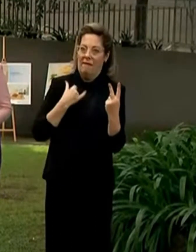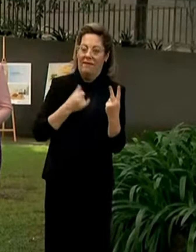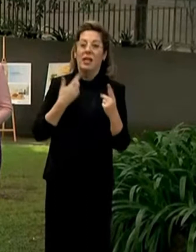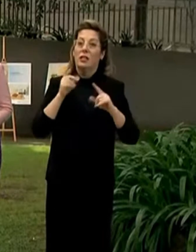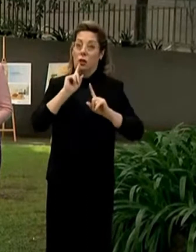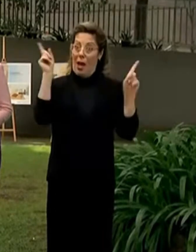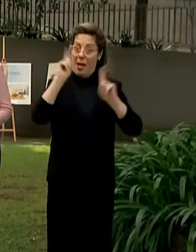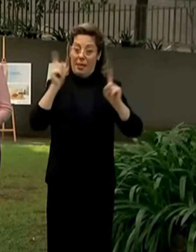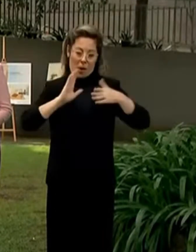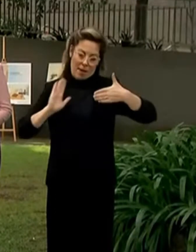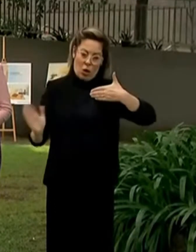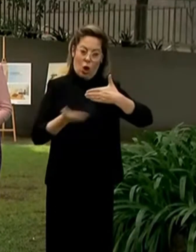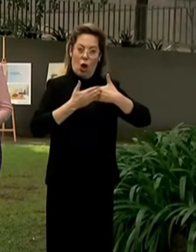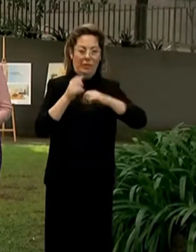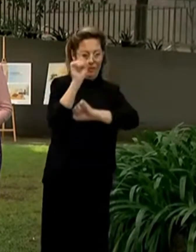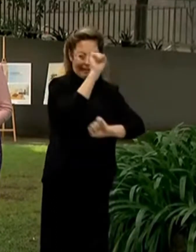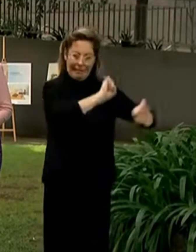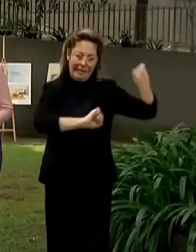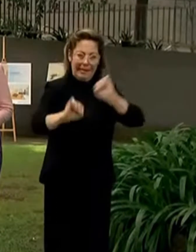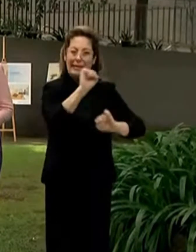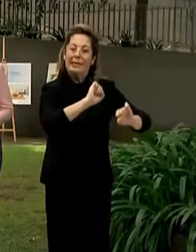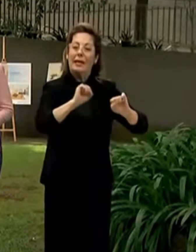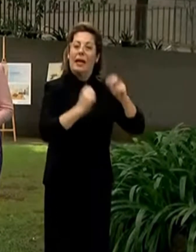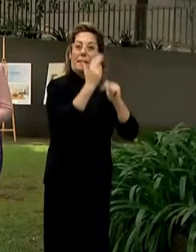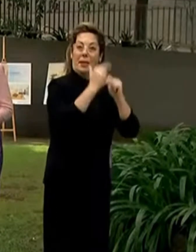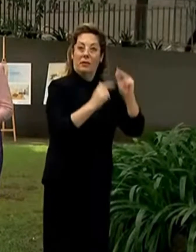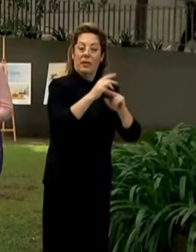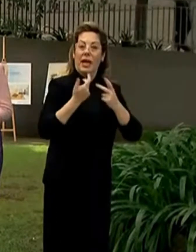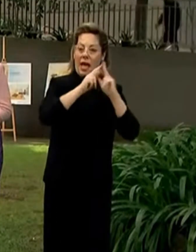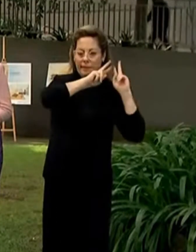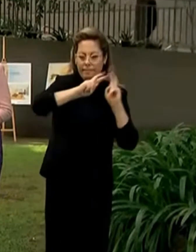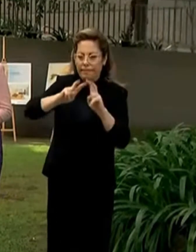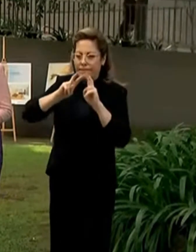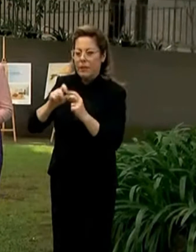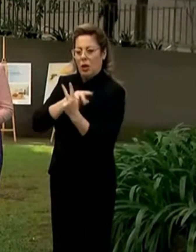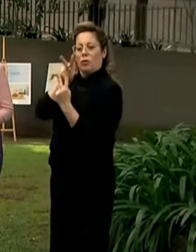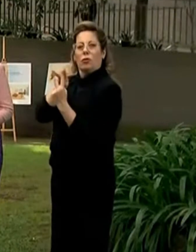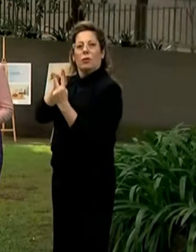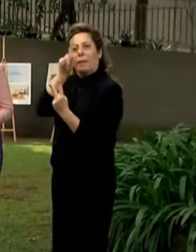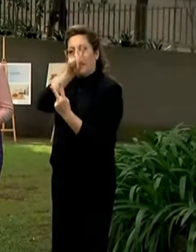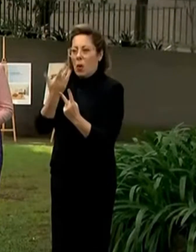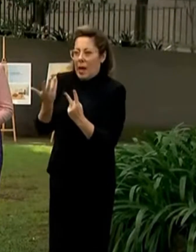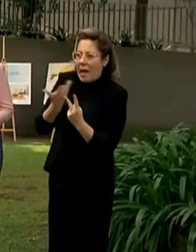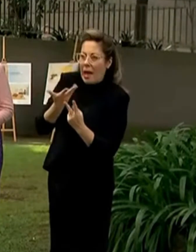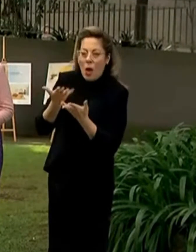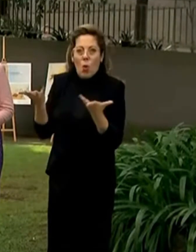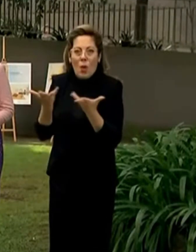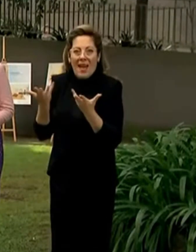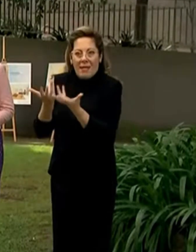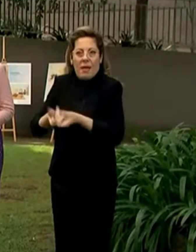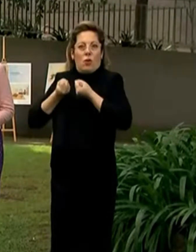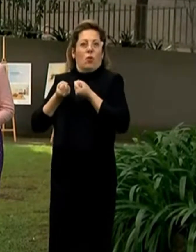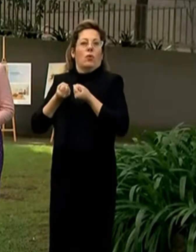to the source of that infection in that person is underway. 1 case counted